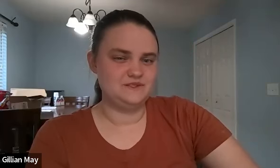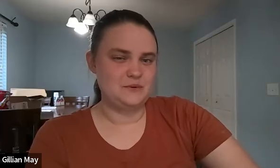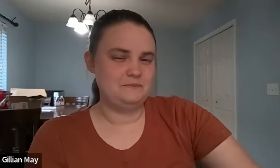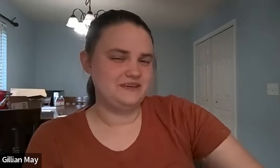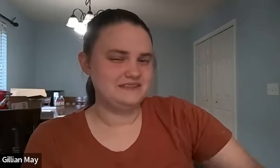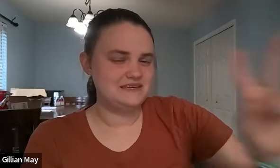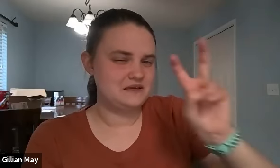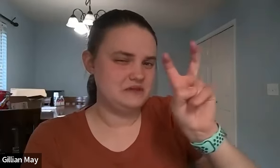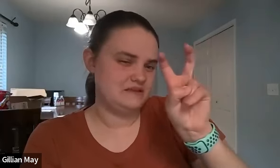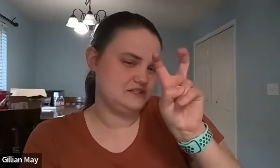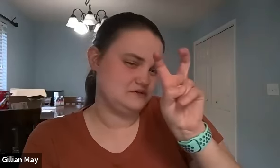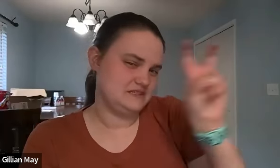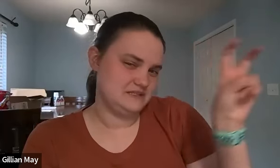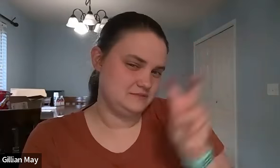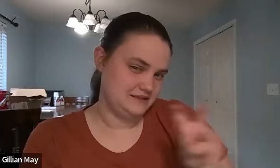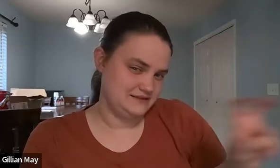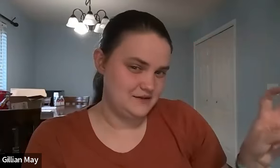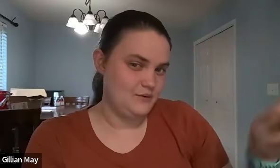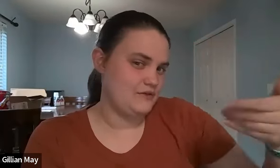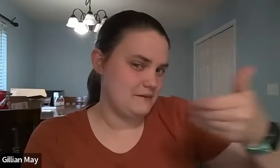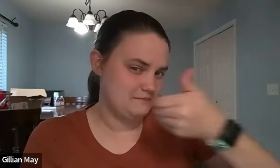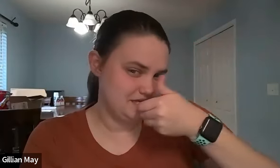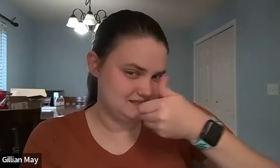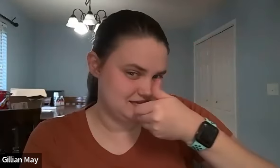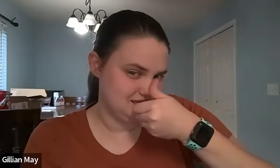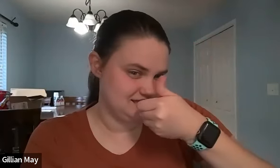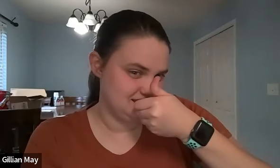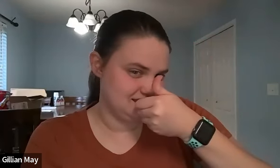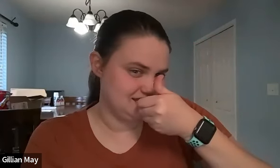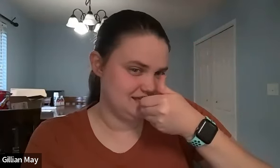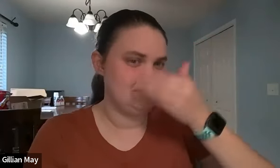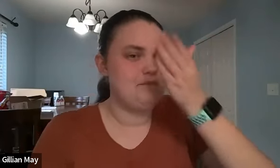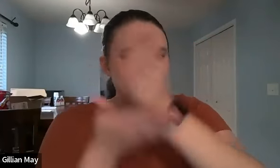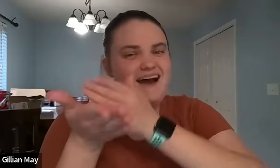So pizza can be the two Z's, pizza or the pizza. Pie.